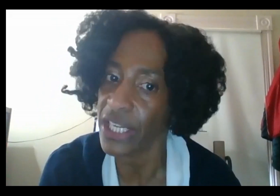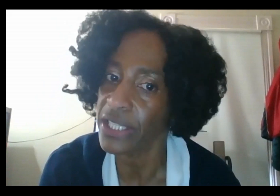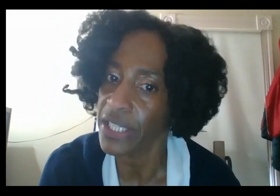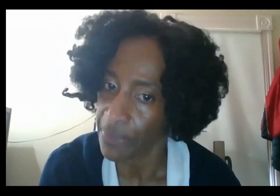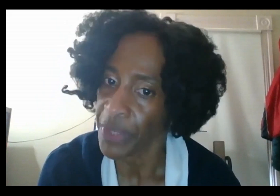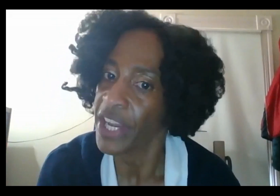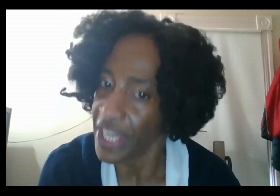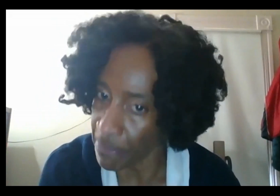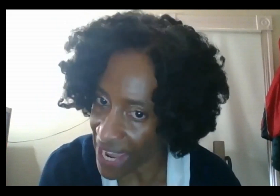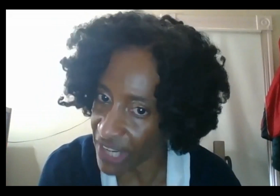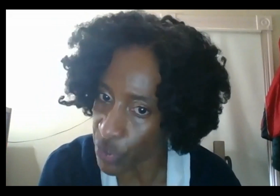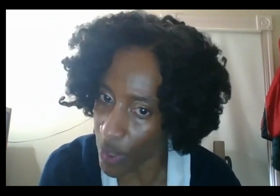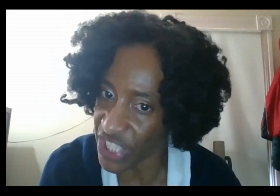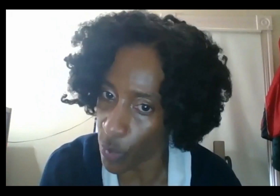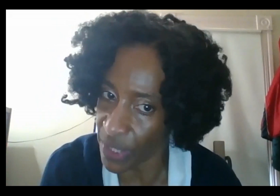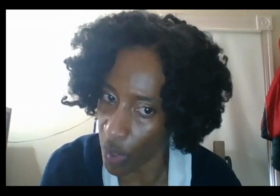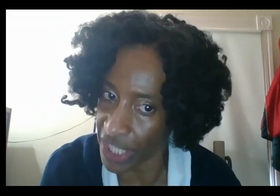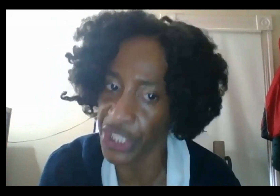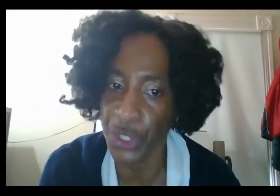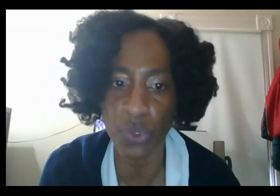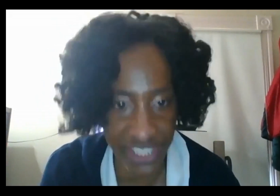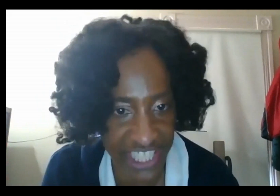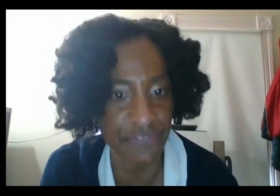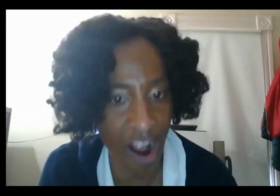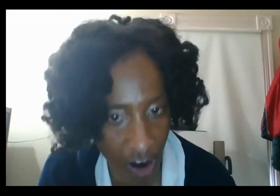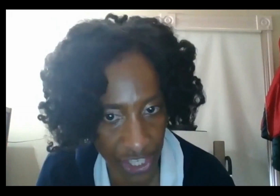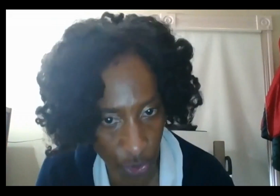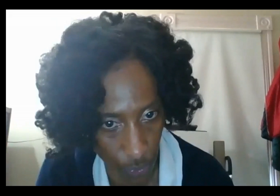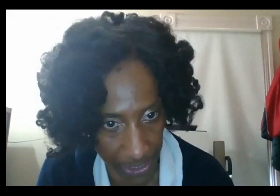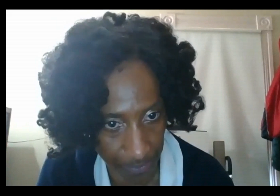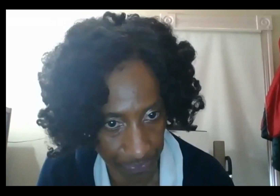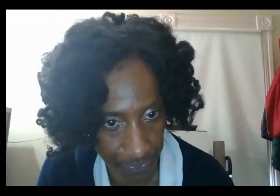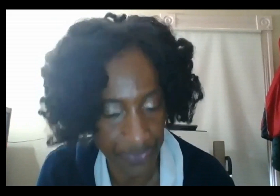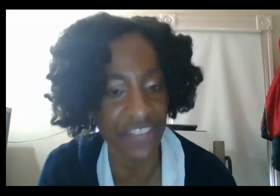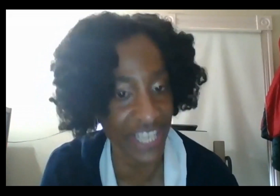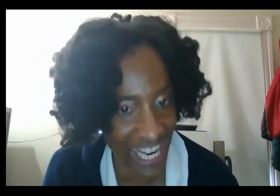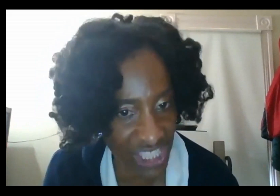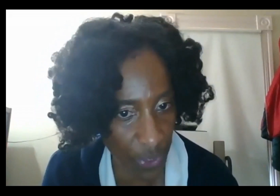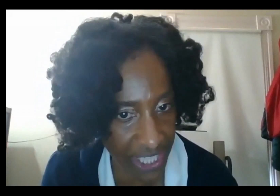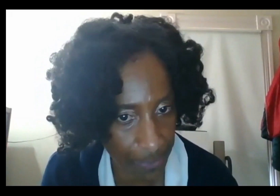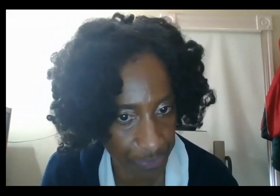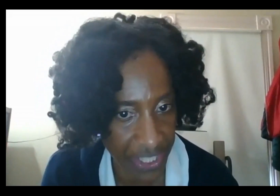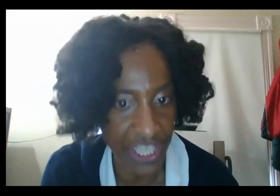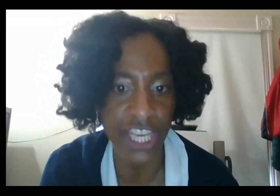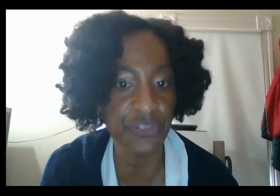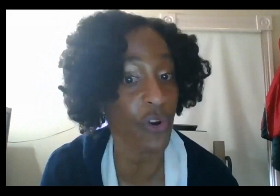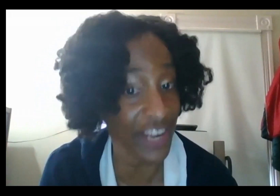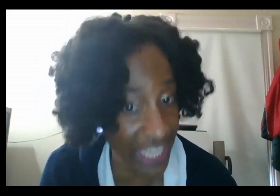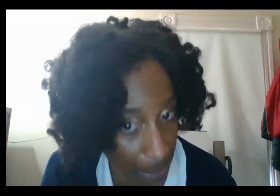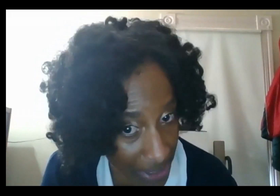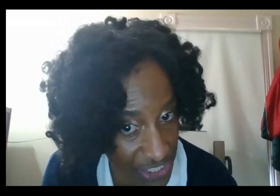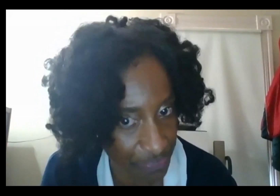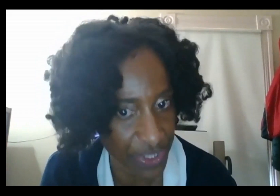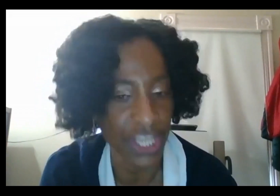graduating in May of 2021, you will receive an honor cord. And the next week, if you're